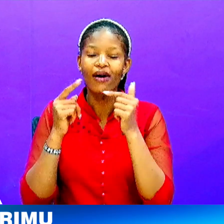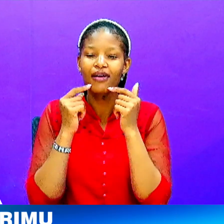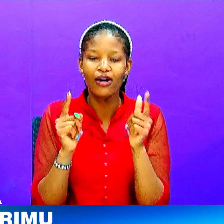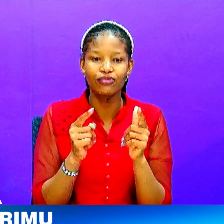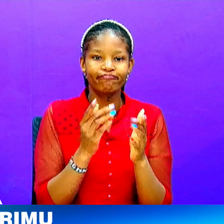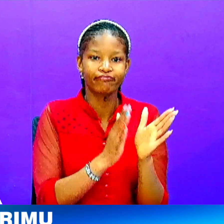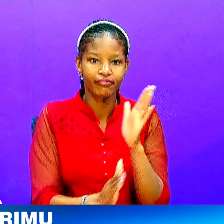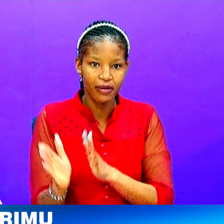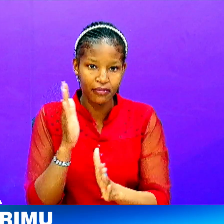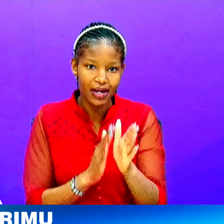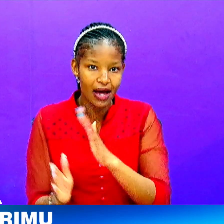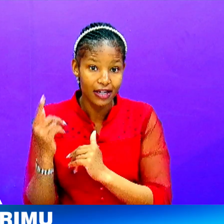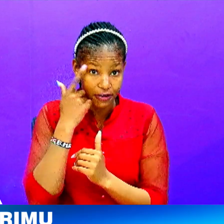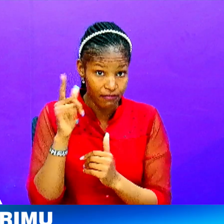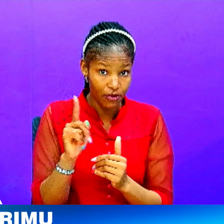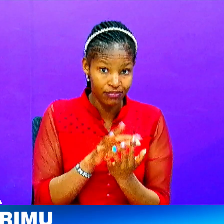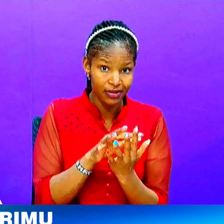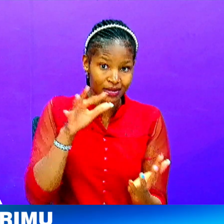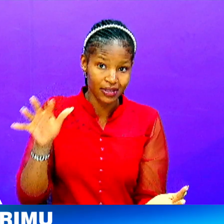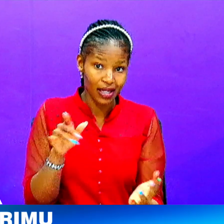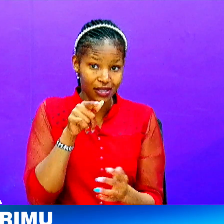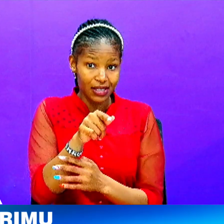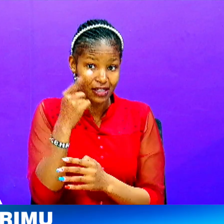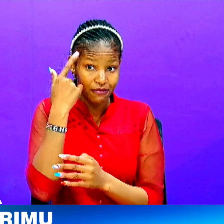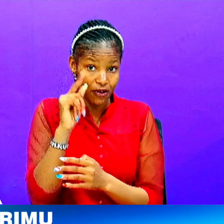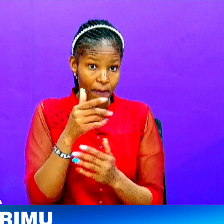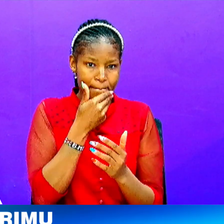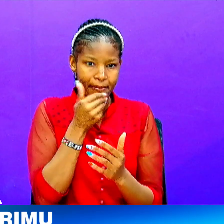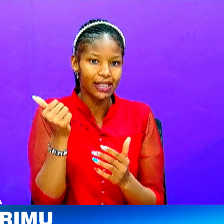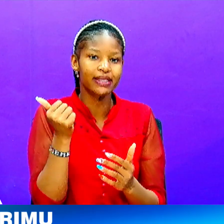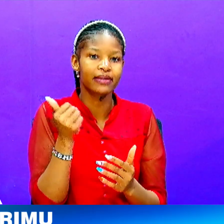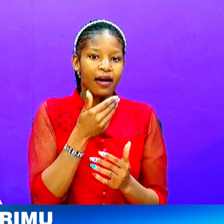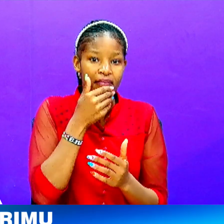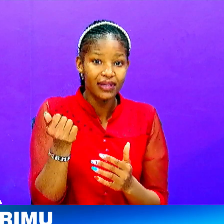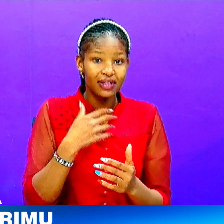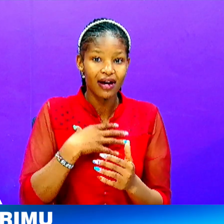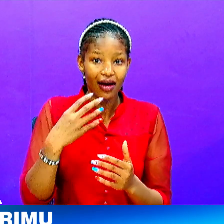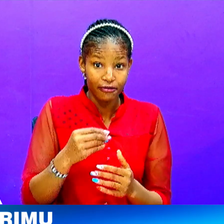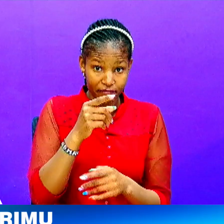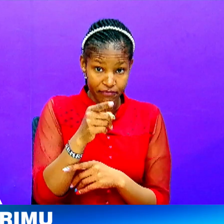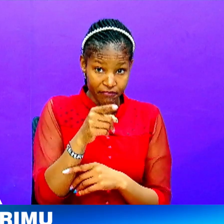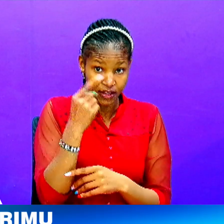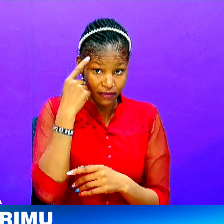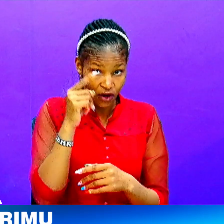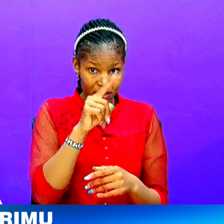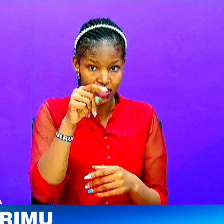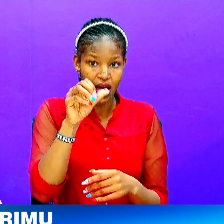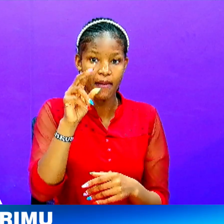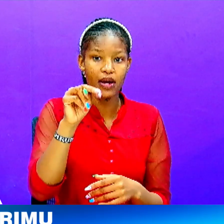Transport officials have also announced plans for increased traffic marshals, better